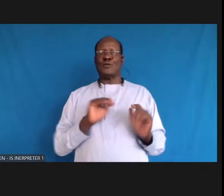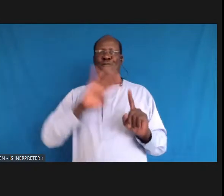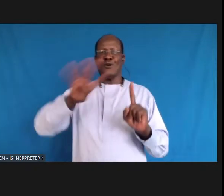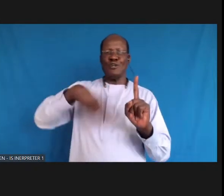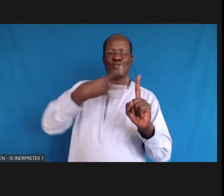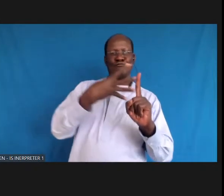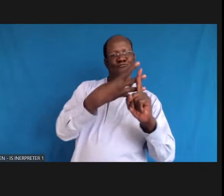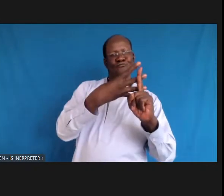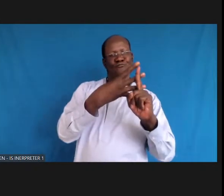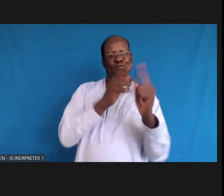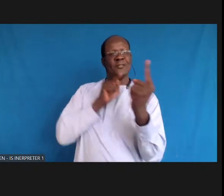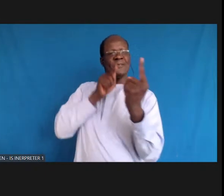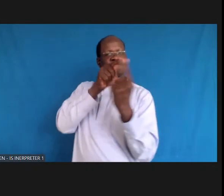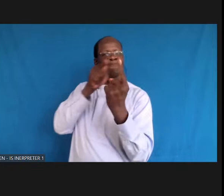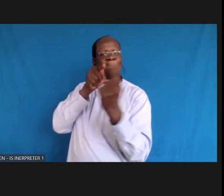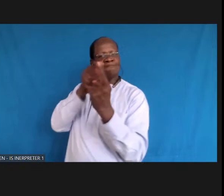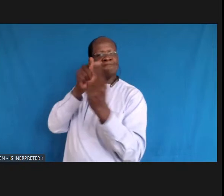objectives